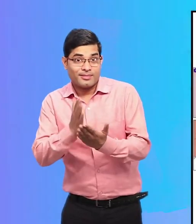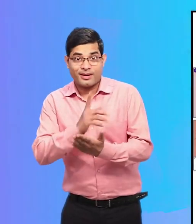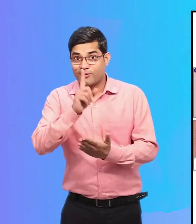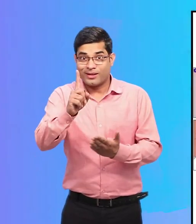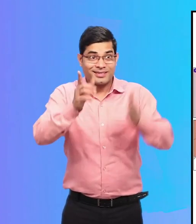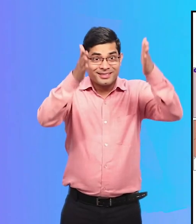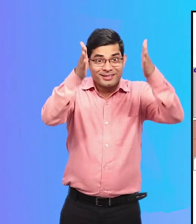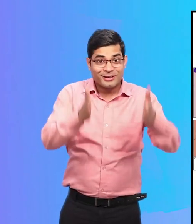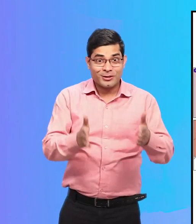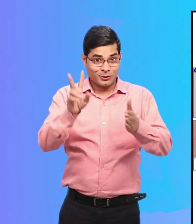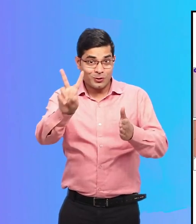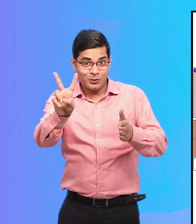Page 1, Frame 2.